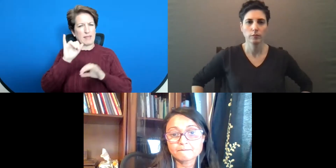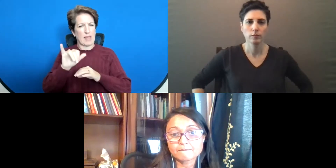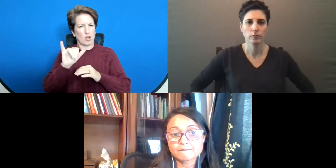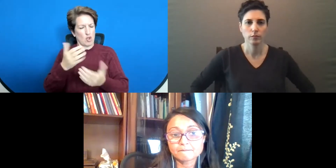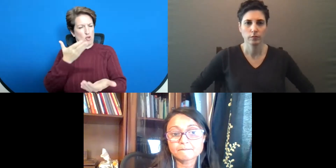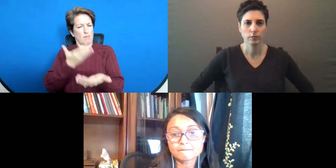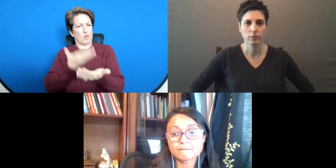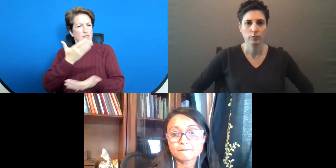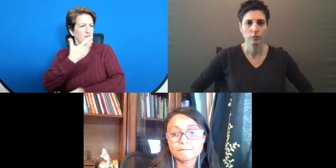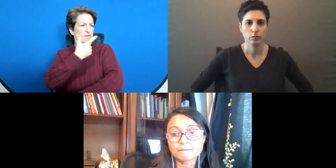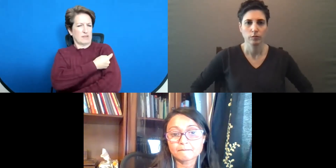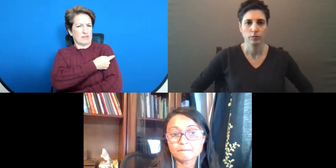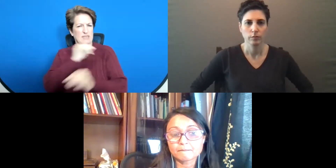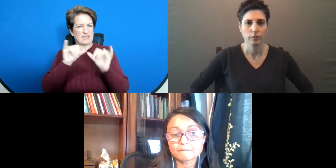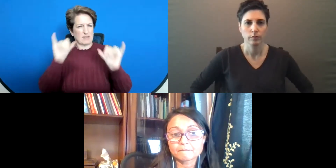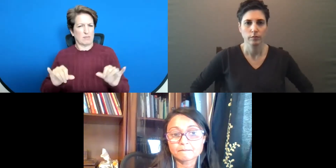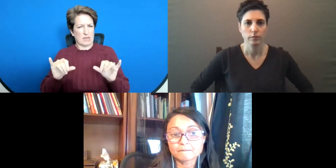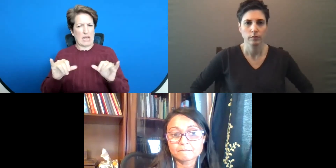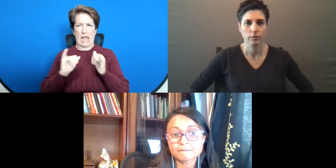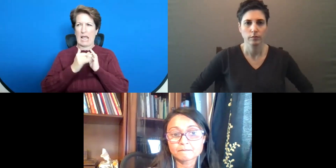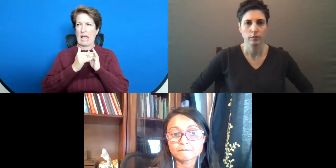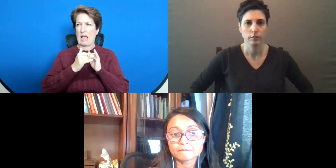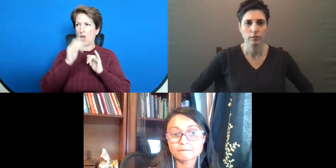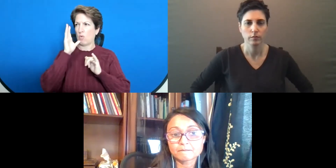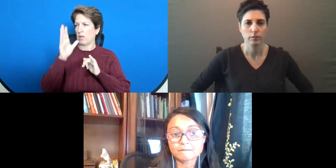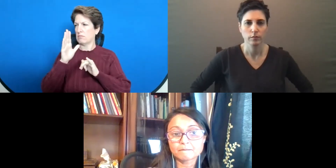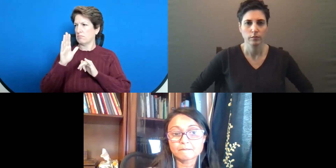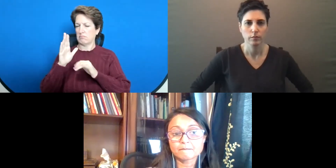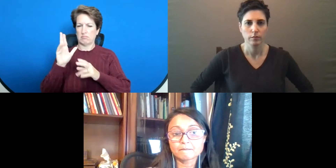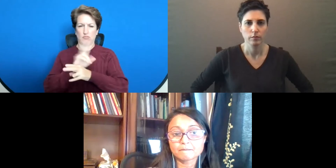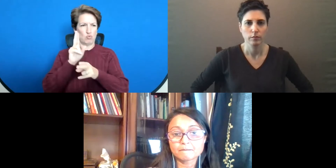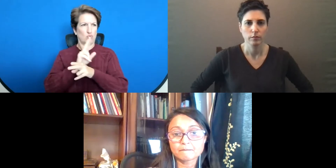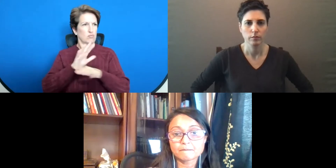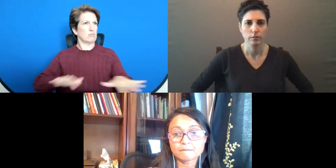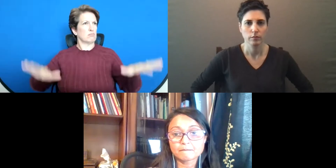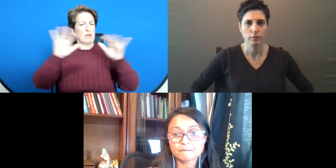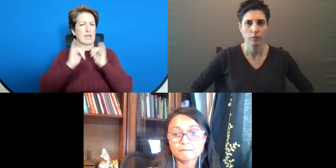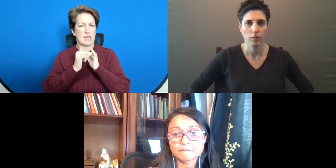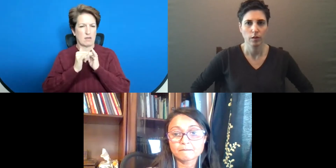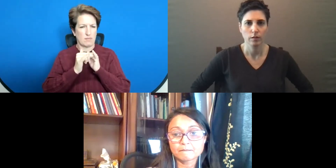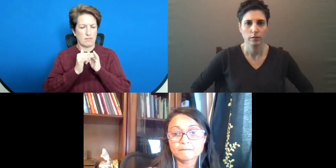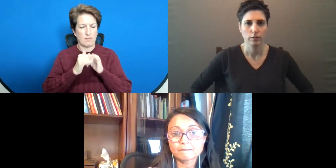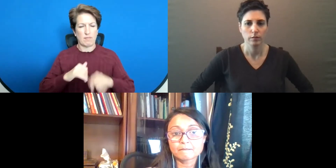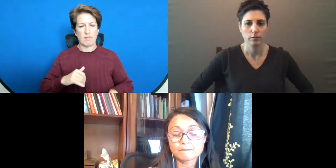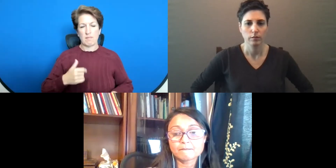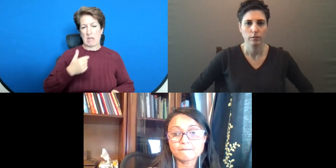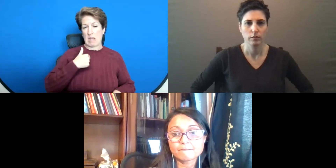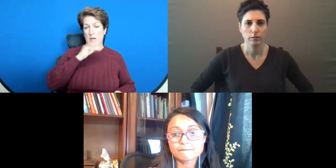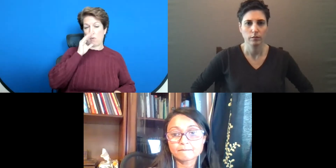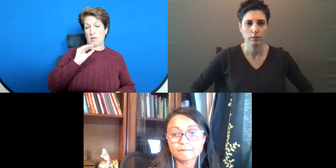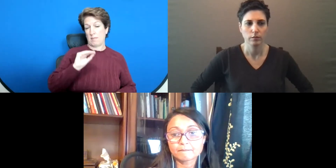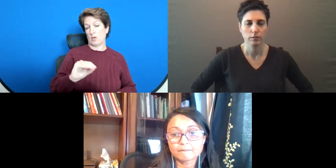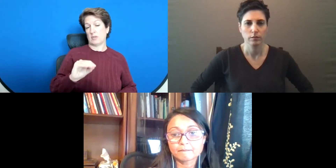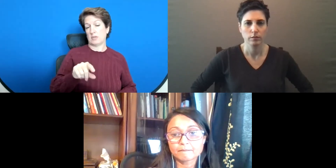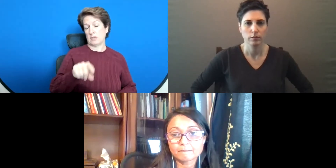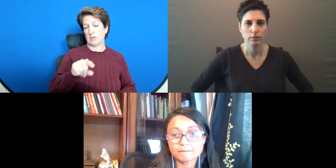system and how it's going to be enforced? I'm actually going to put a link into the chat that is a ministry